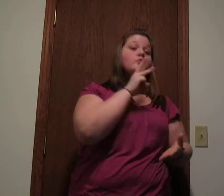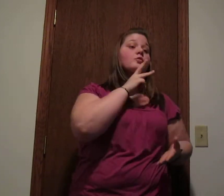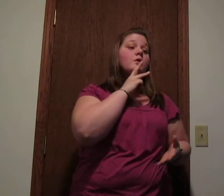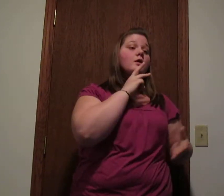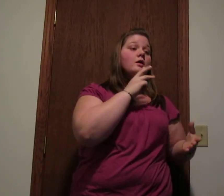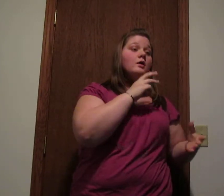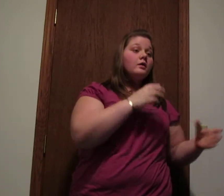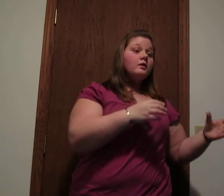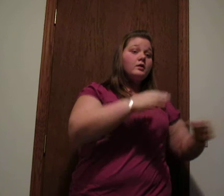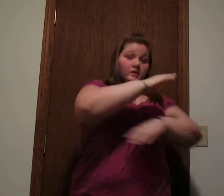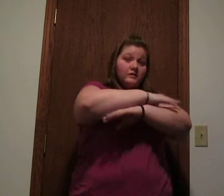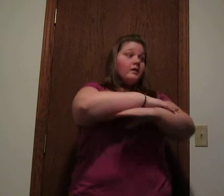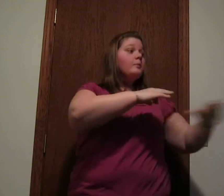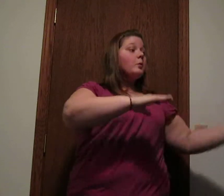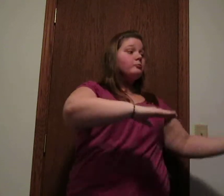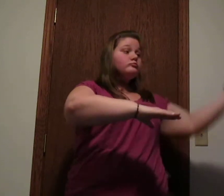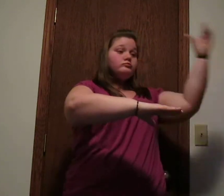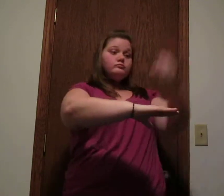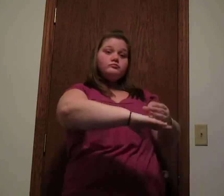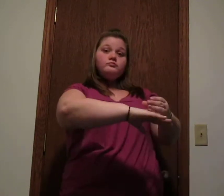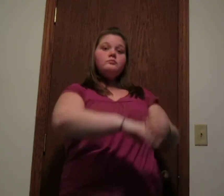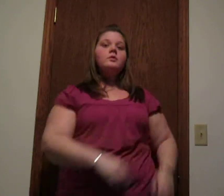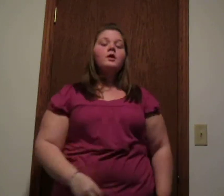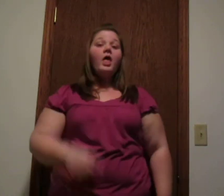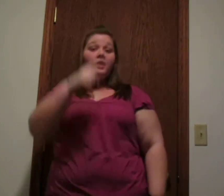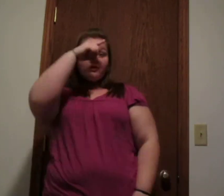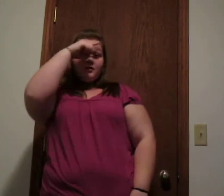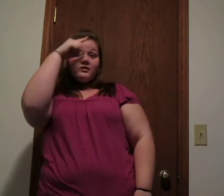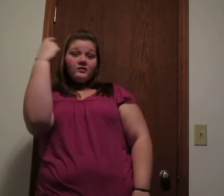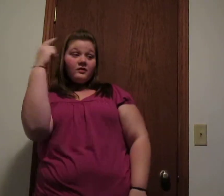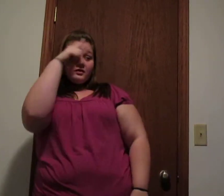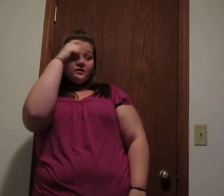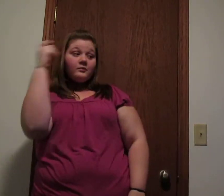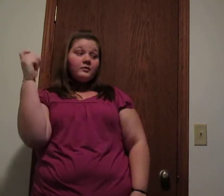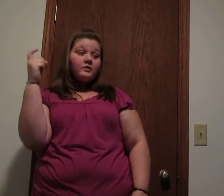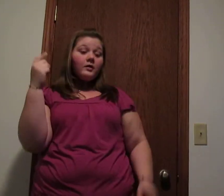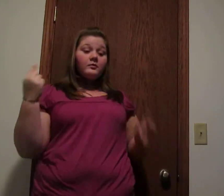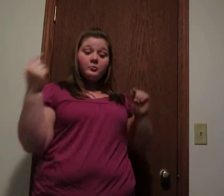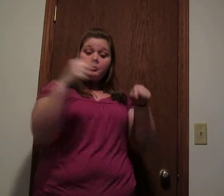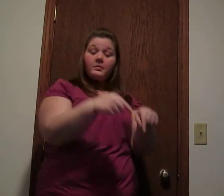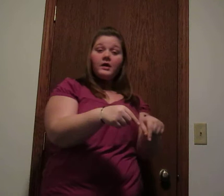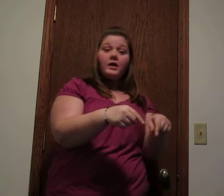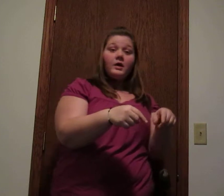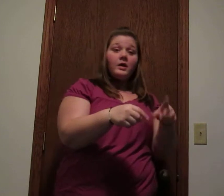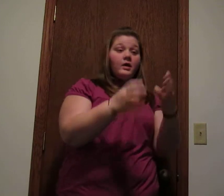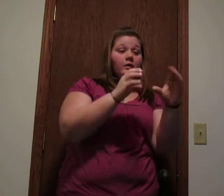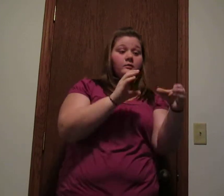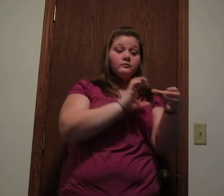a table or whatever, especially sometimes you come back, and then there's moisture all around the outside of it. I did this,